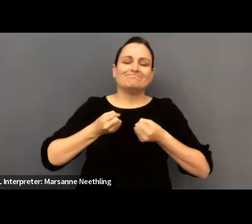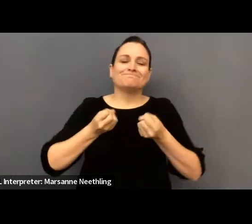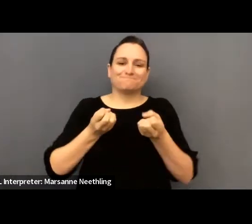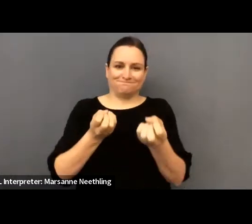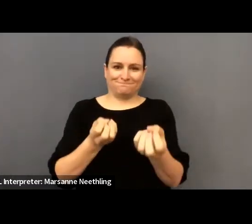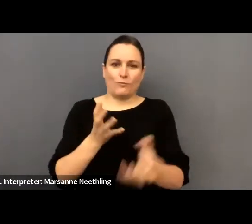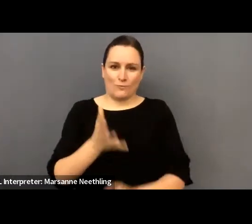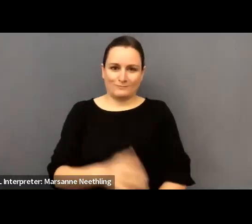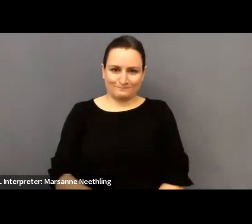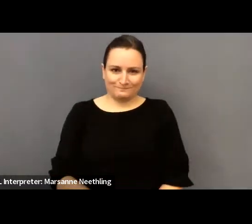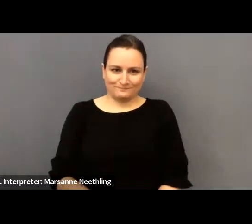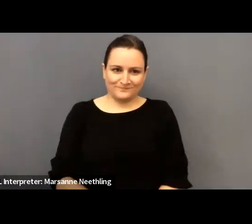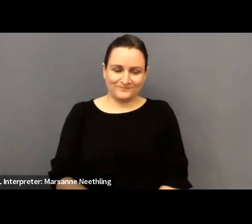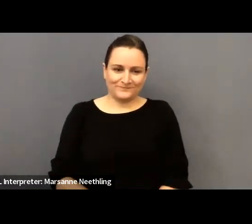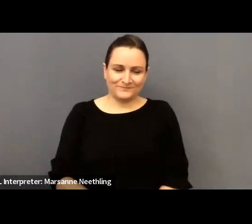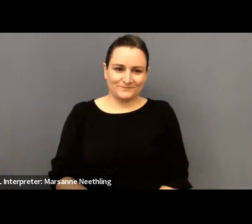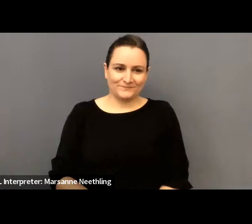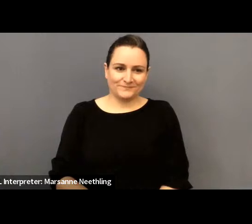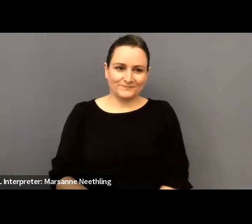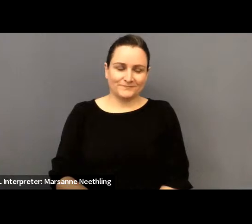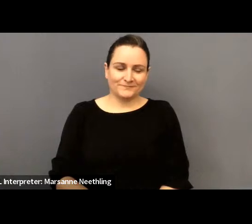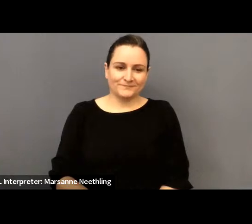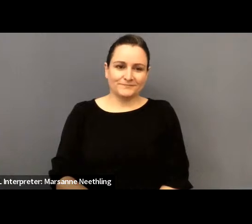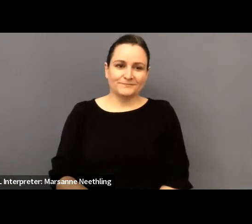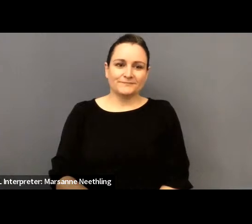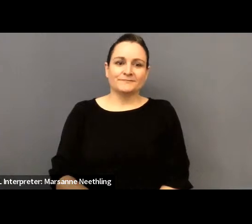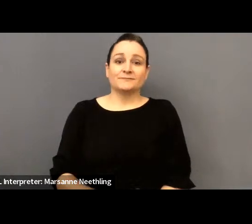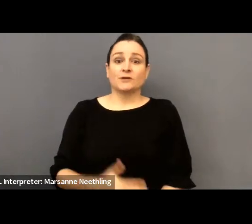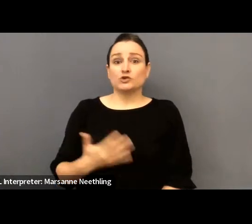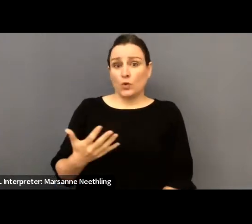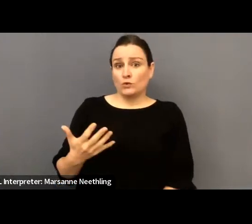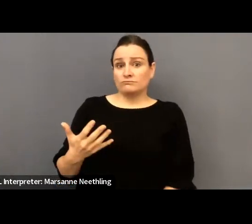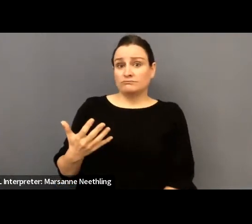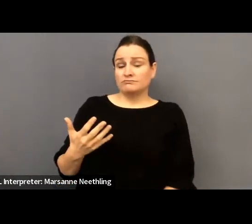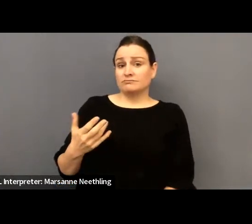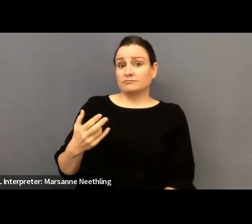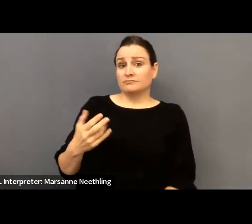Professor Baker. So Dr. Huddleston